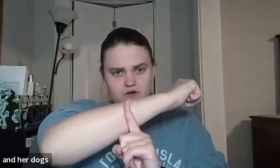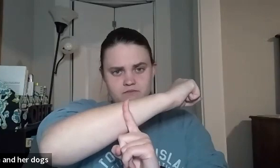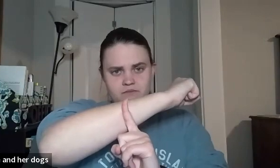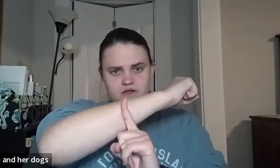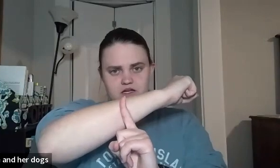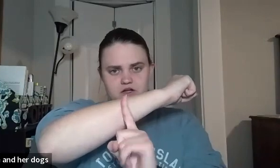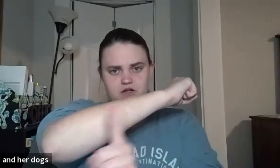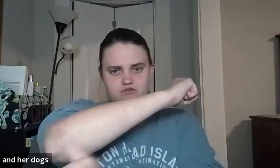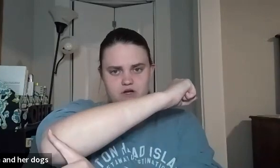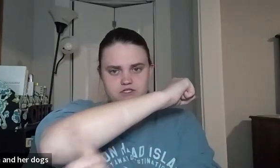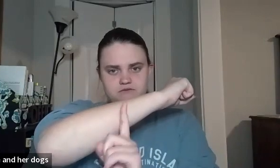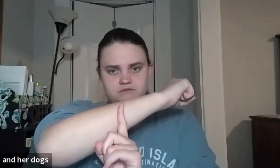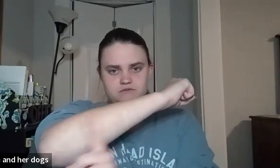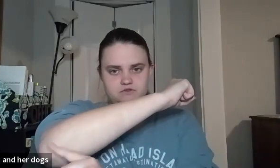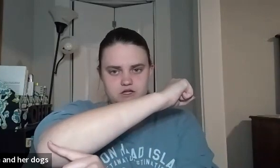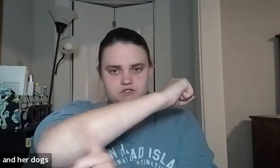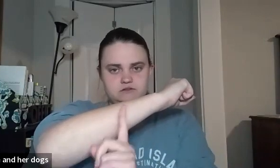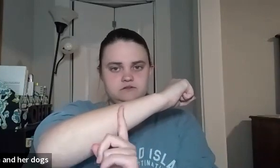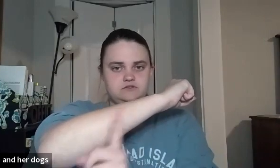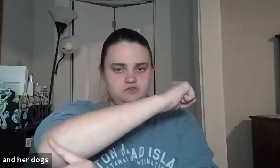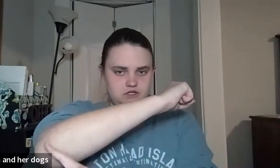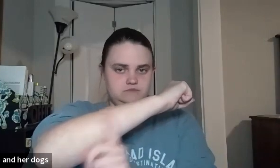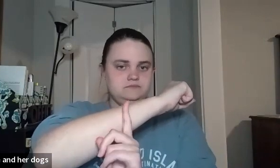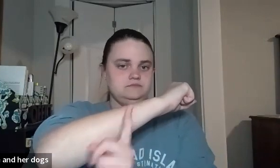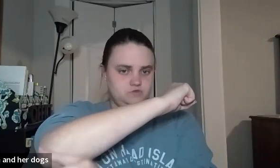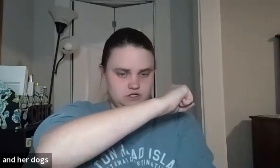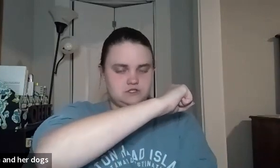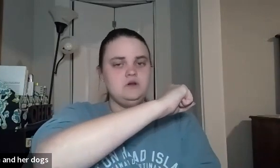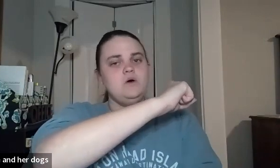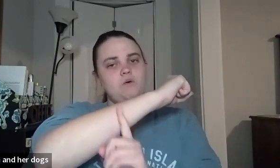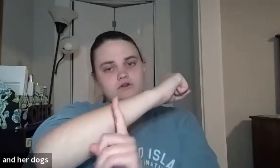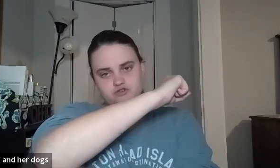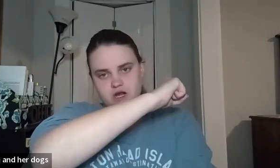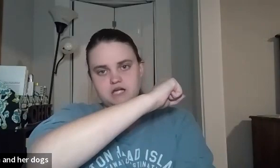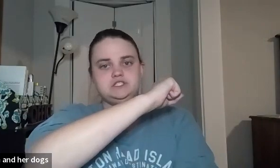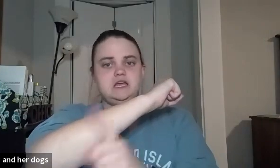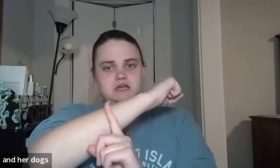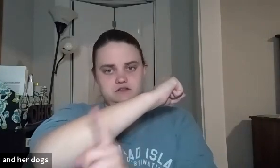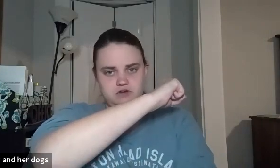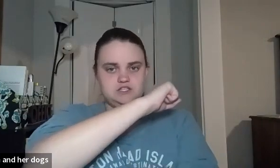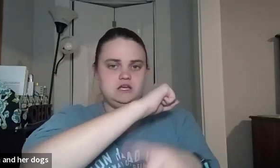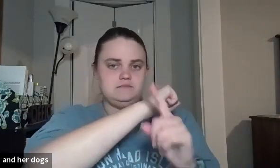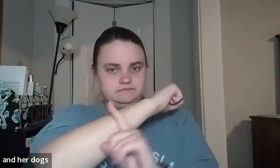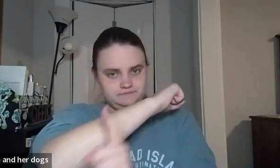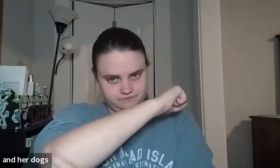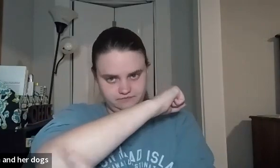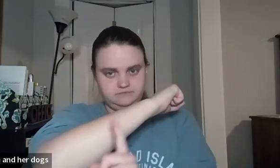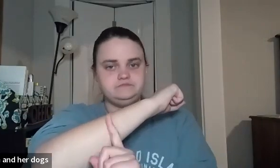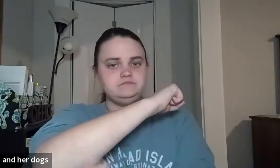arm, and you're going to go trash, trash, trash, trash, or trash can.